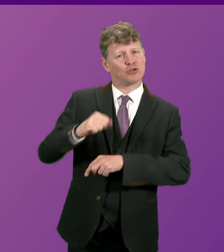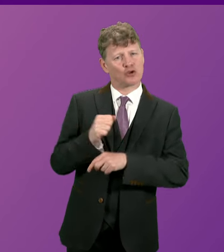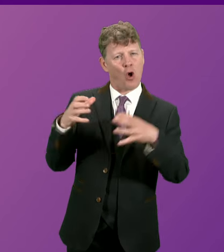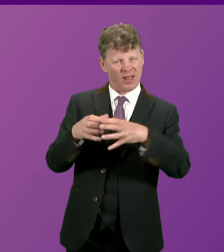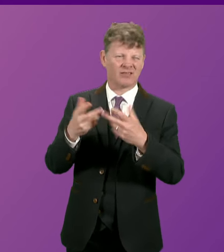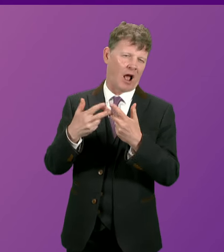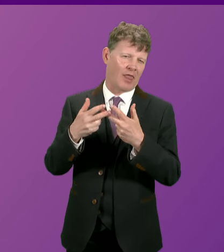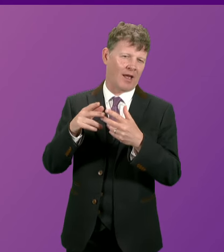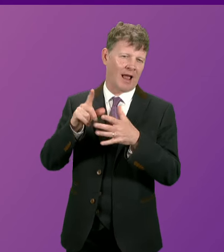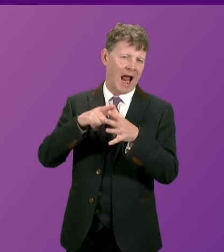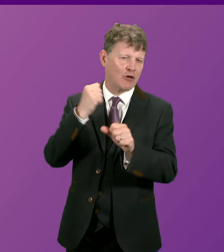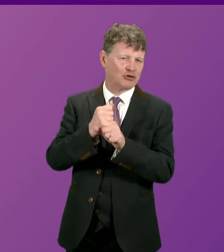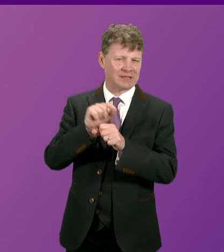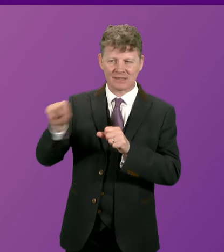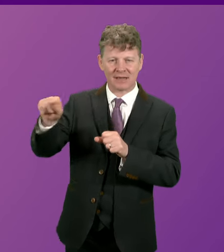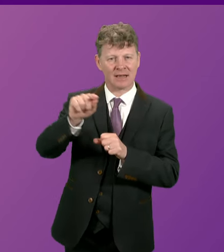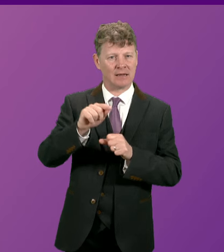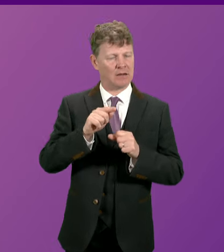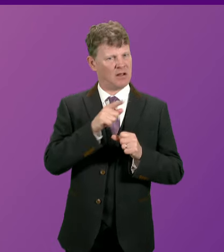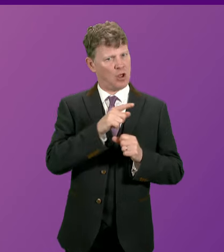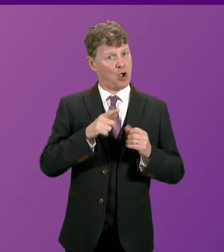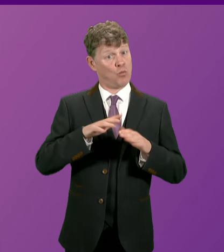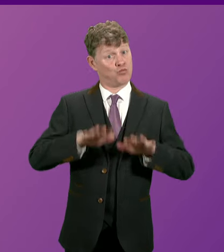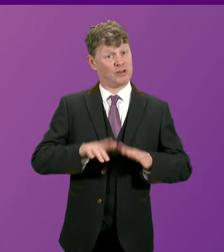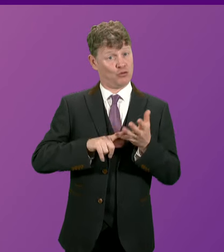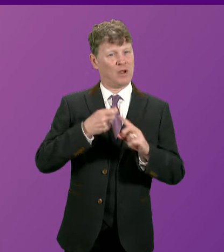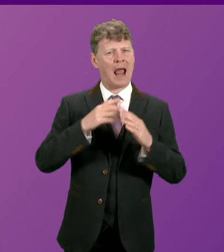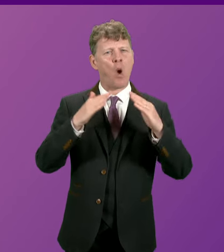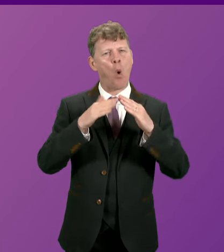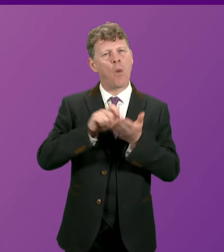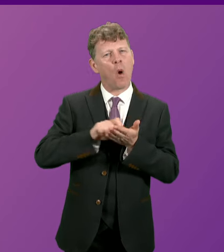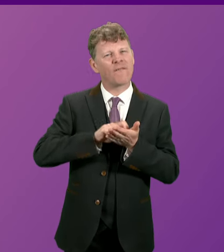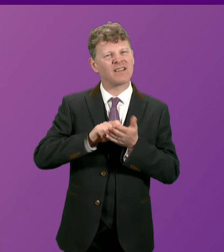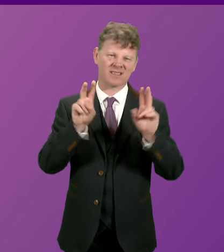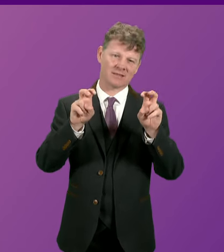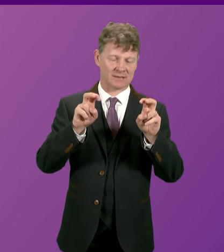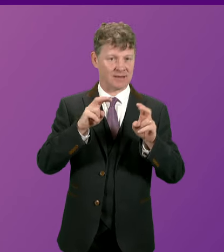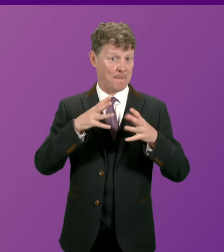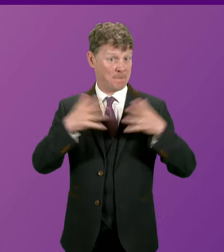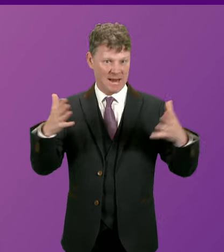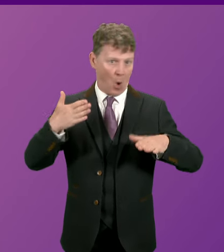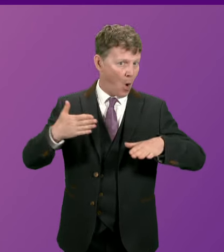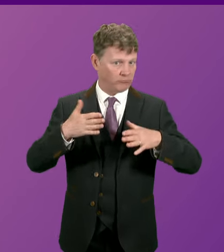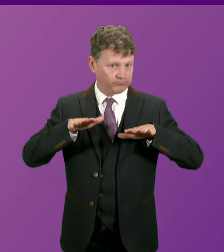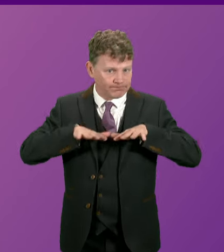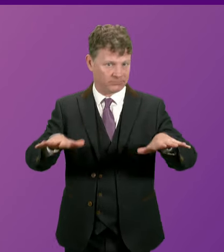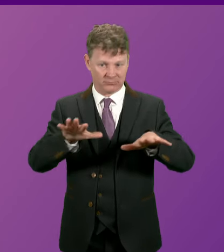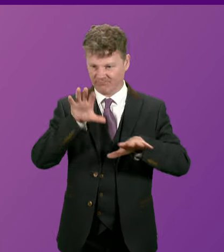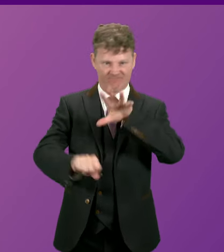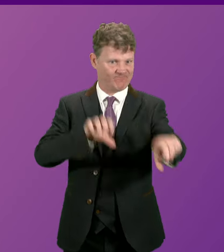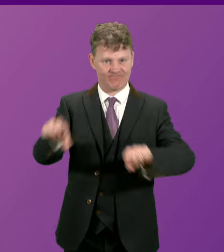agencies of reports that the Home Office has launched a major operation to detain asylum seekers across the UK